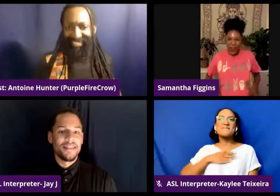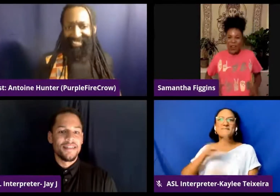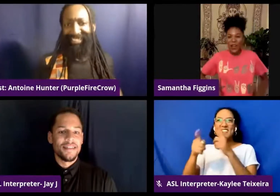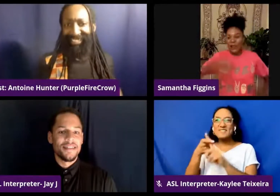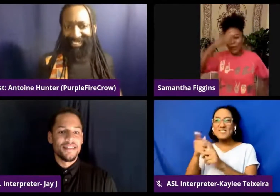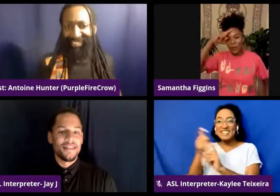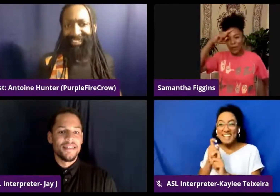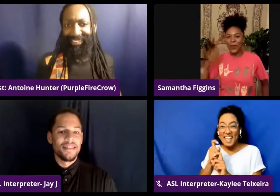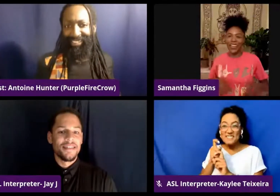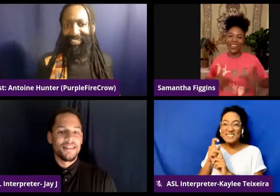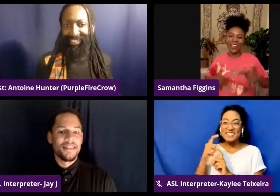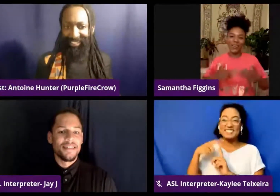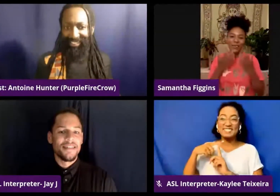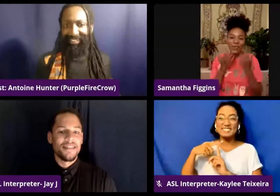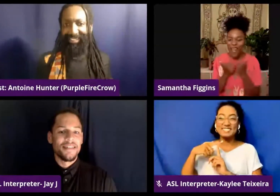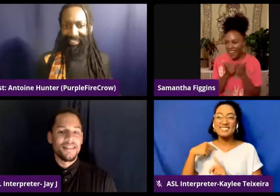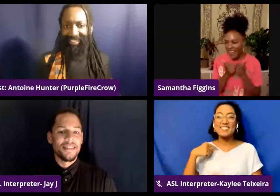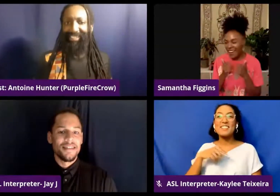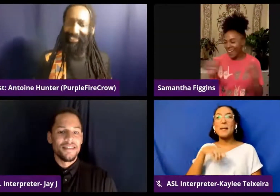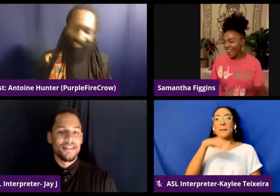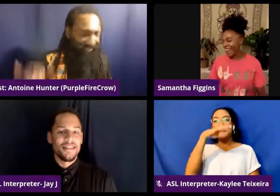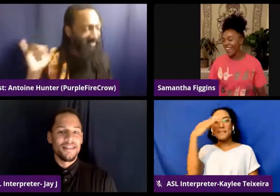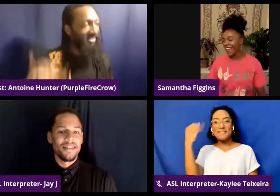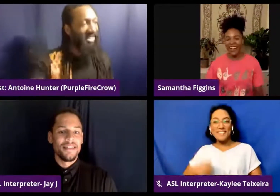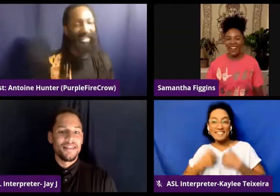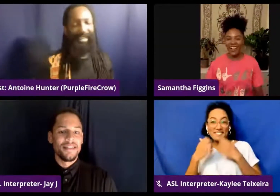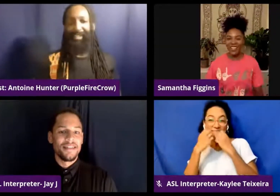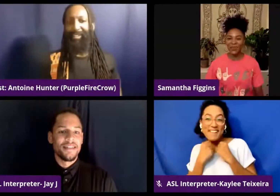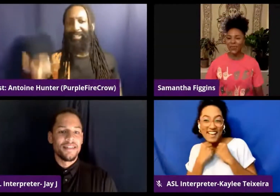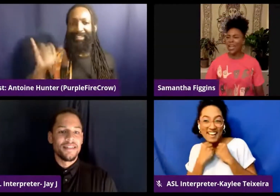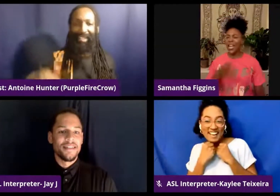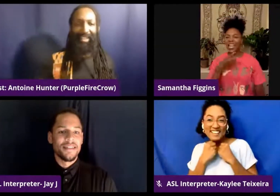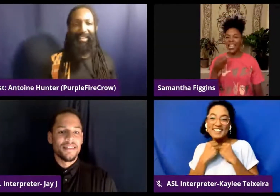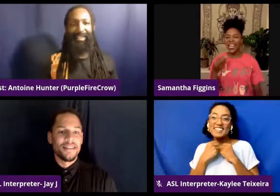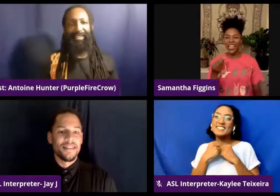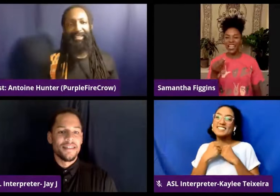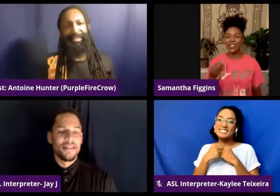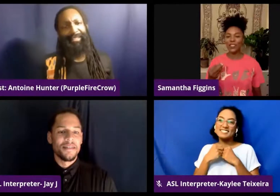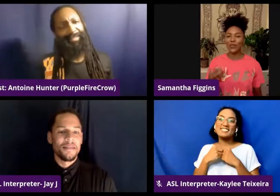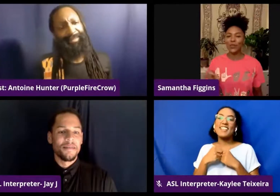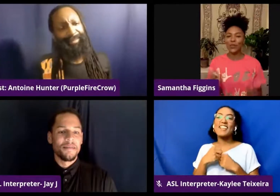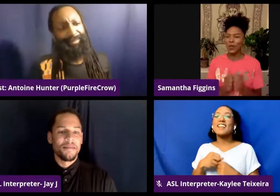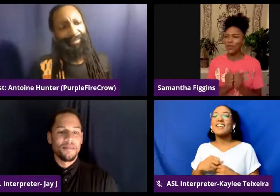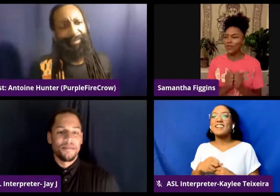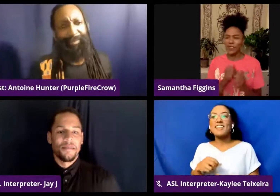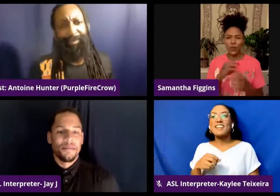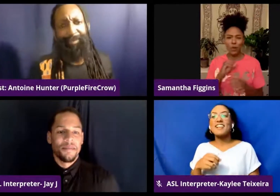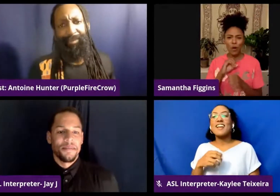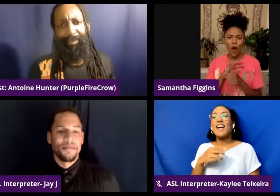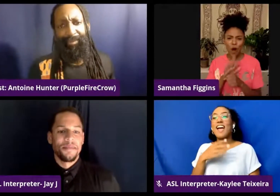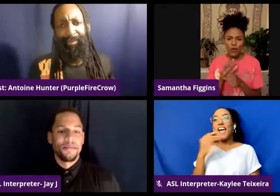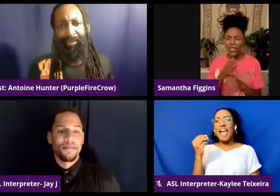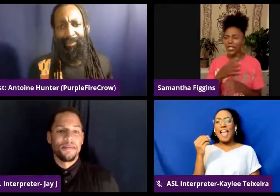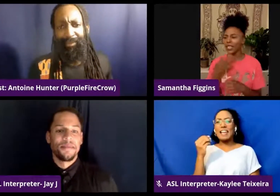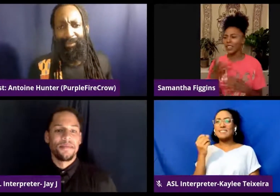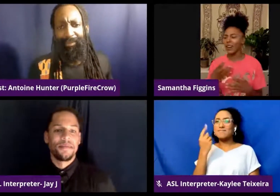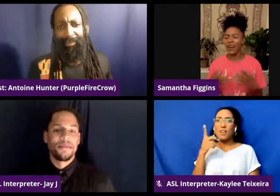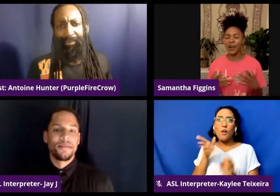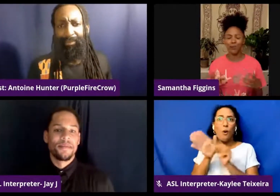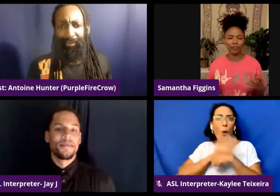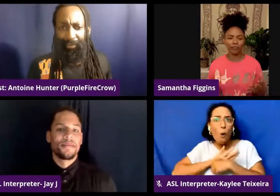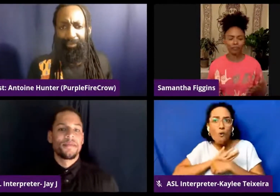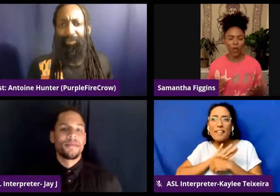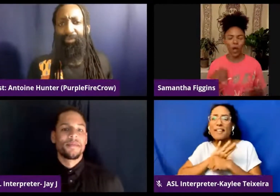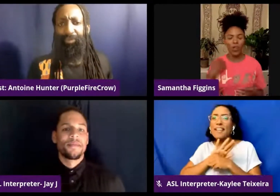this shirt. Black Lives Matter. And with this whole COVID